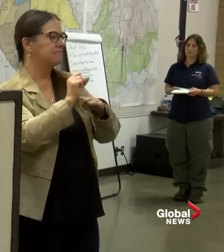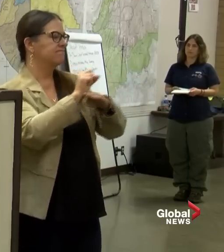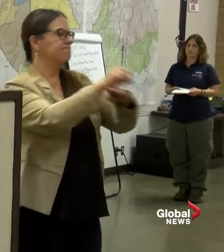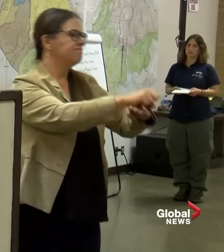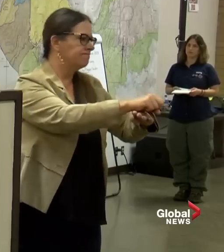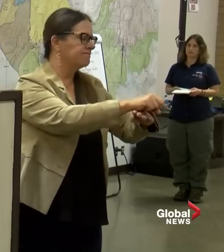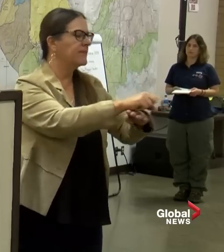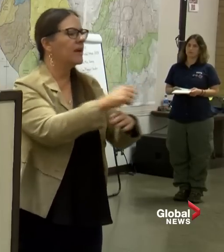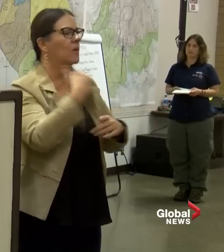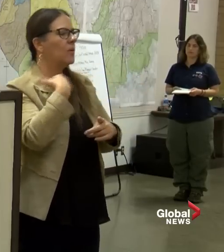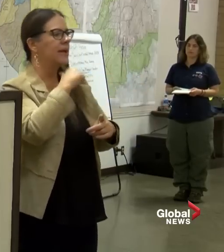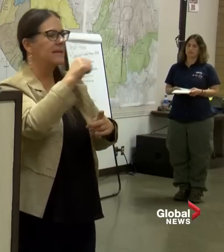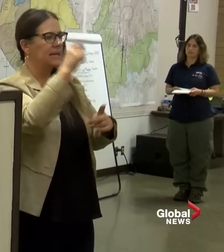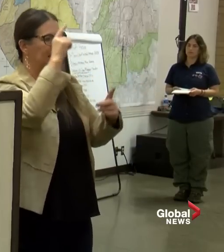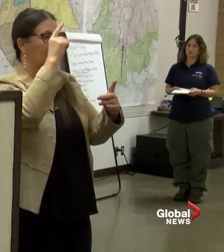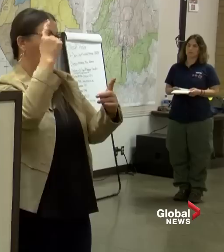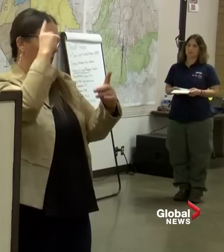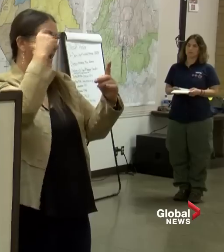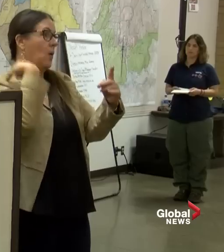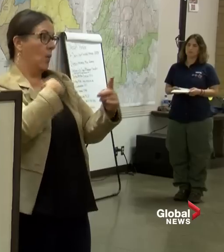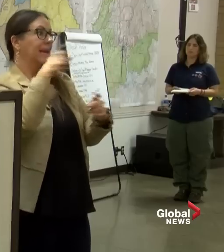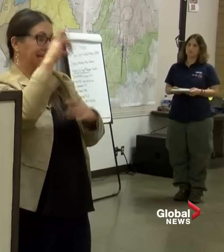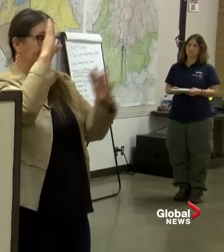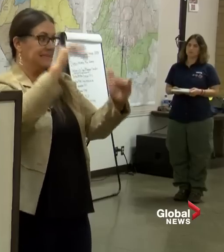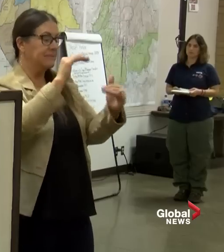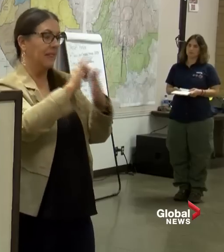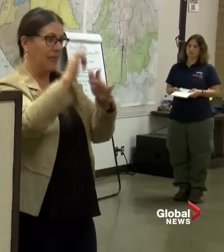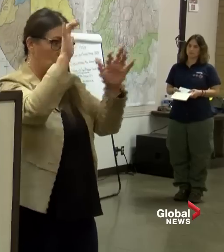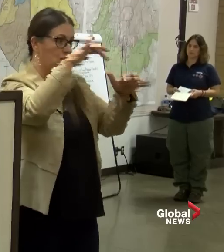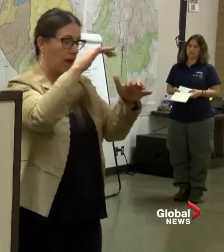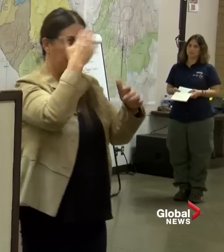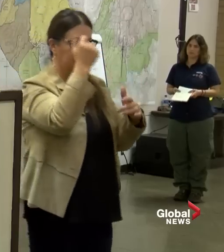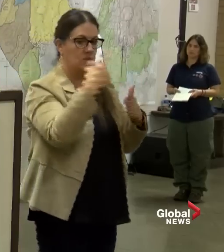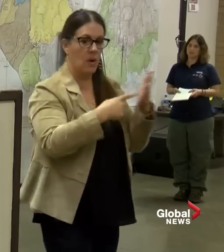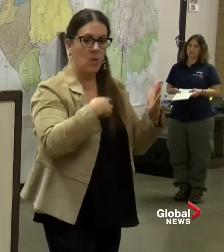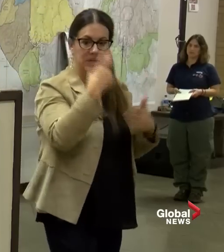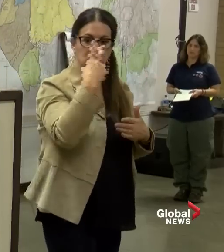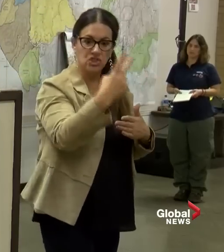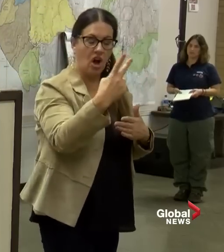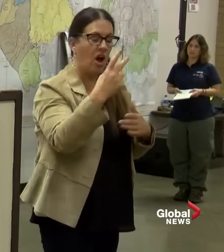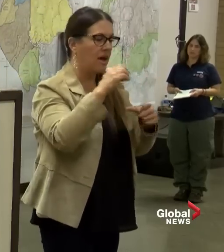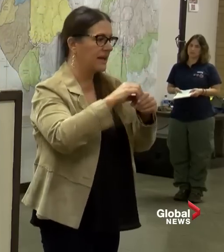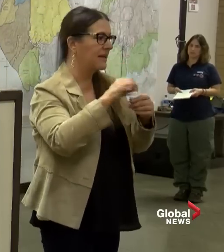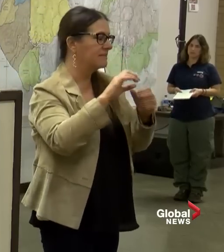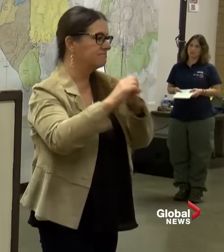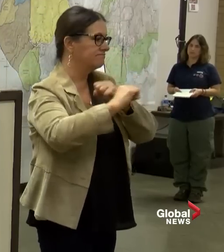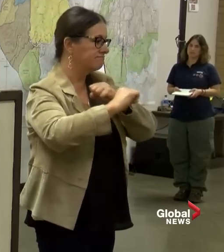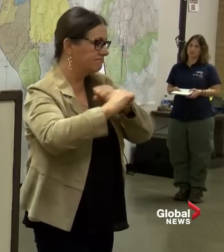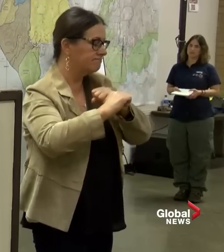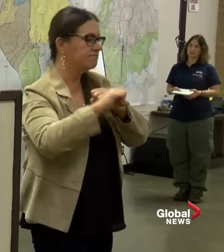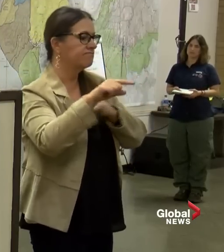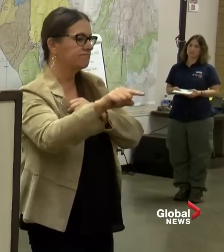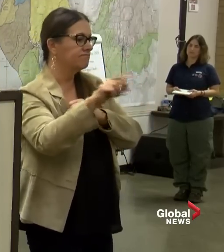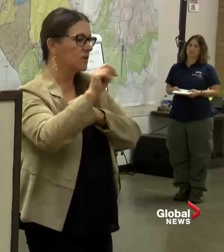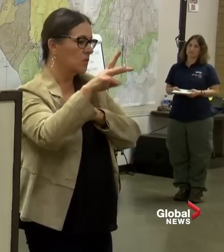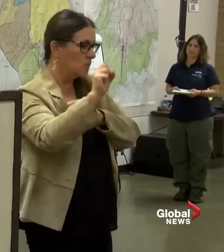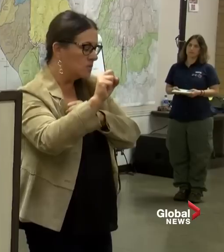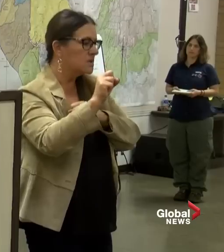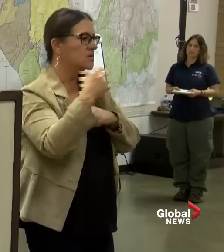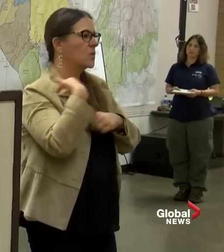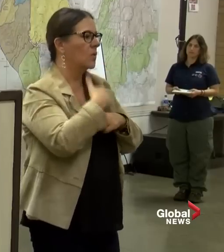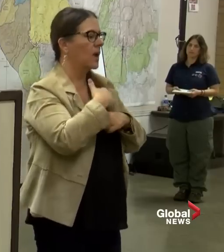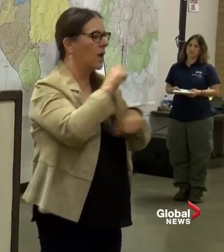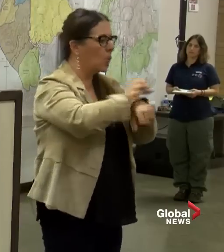did anticipate this rain and have been expecting it based upon the forecasts. Several days ago, we started to aggressively work on